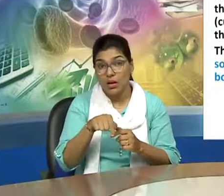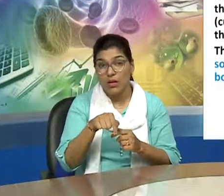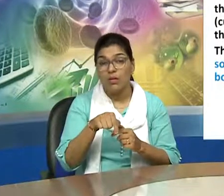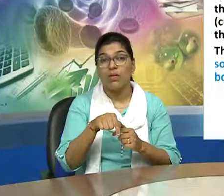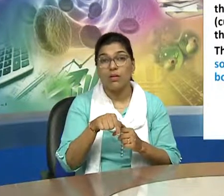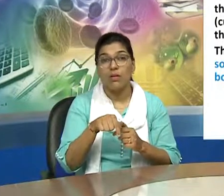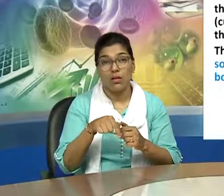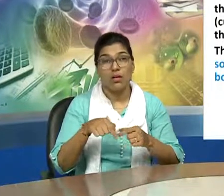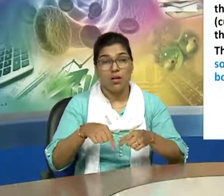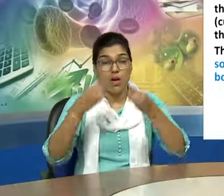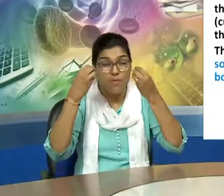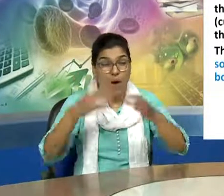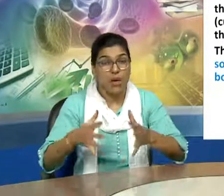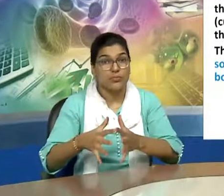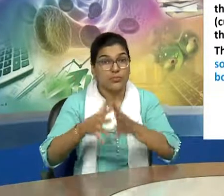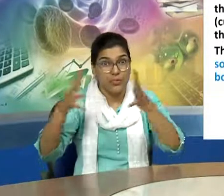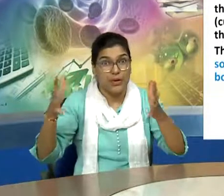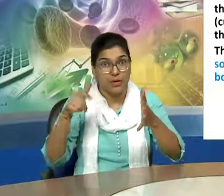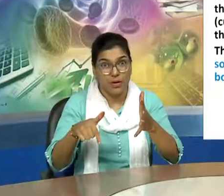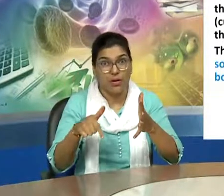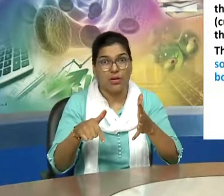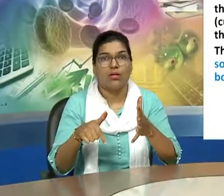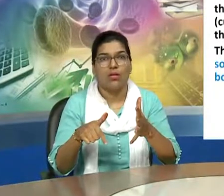that we cut so many trees.